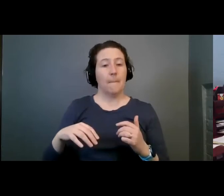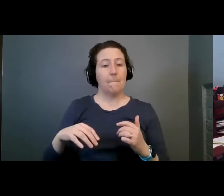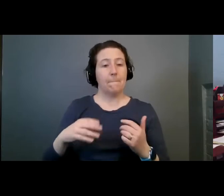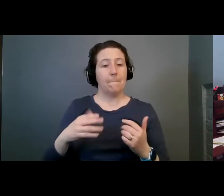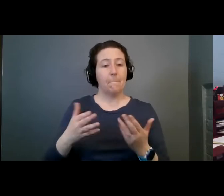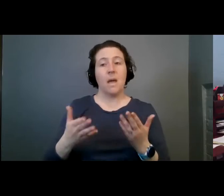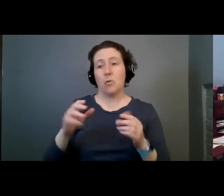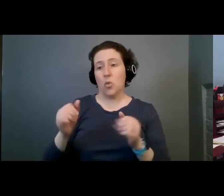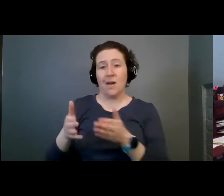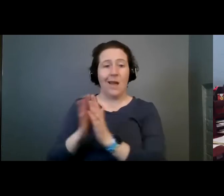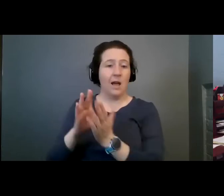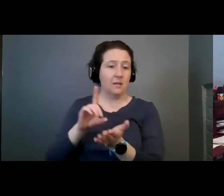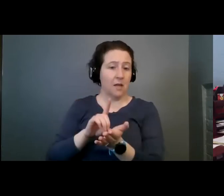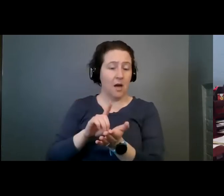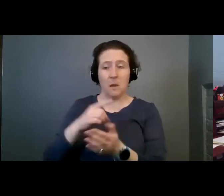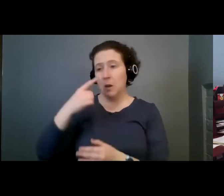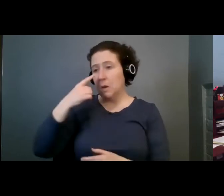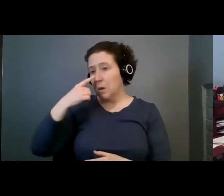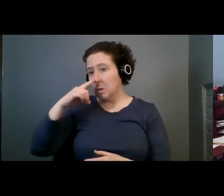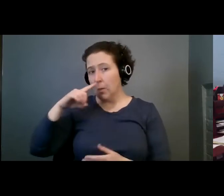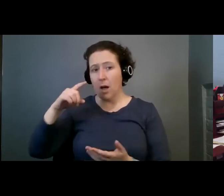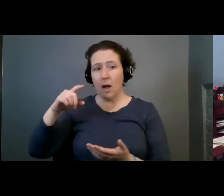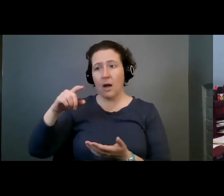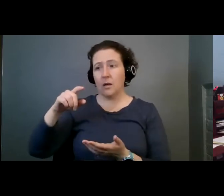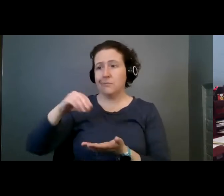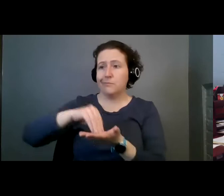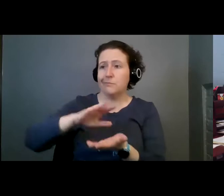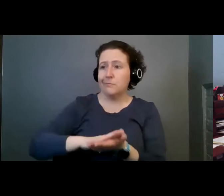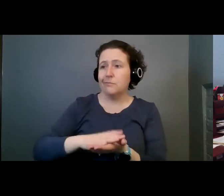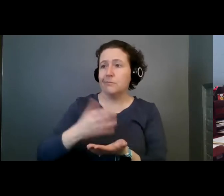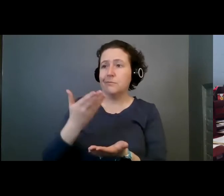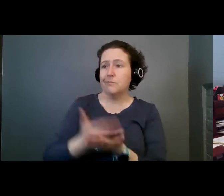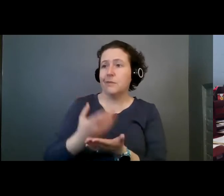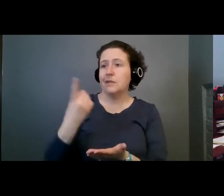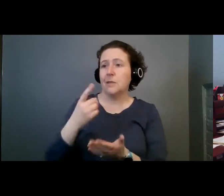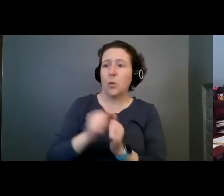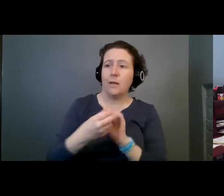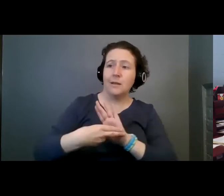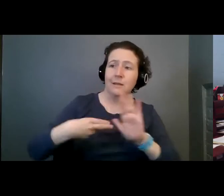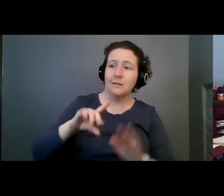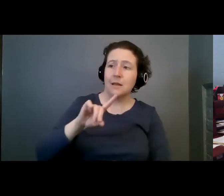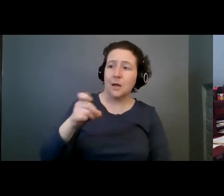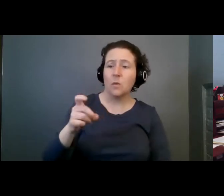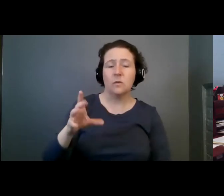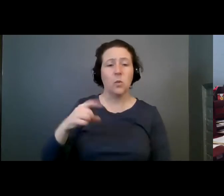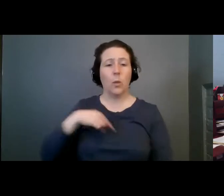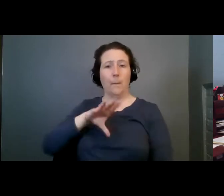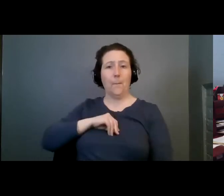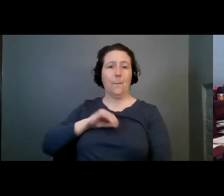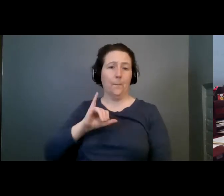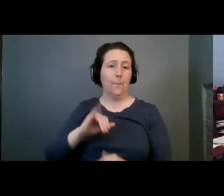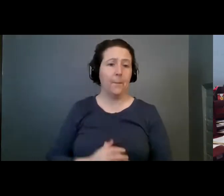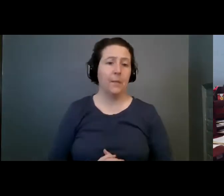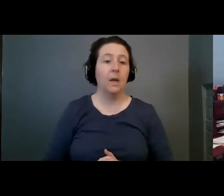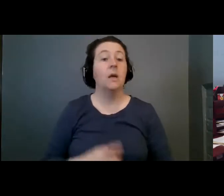your medical provider for something with a diagnosis on their letterhead. That would be fine as well.